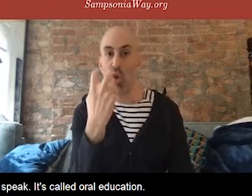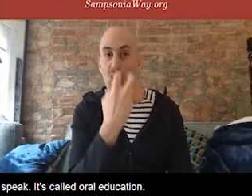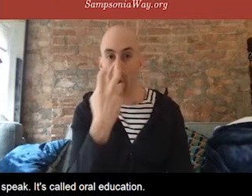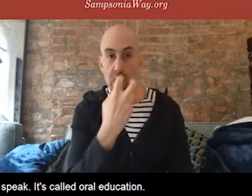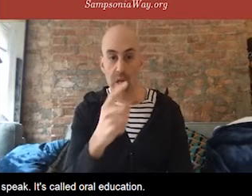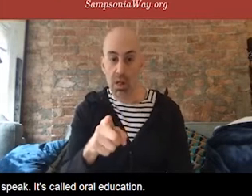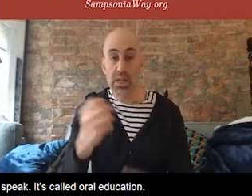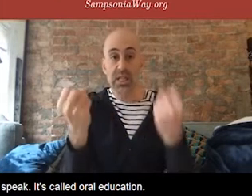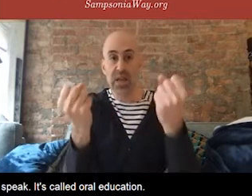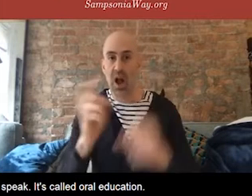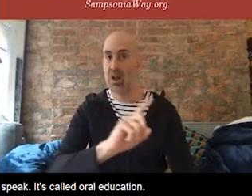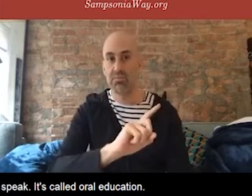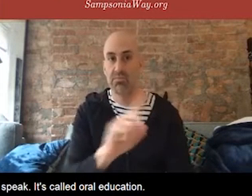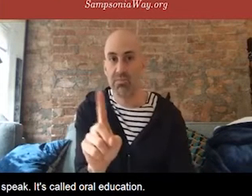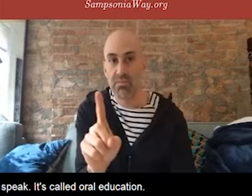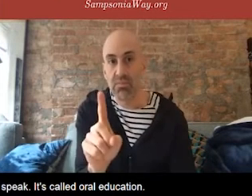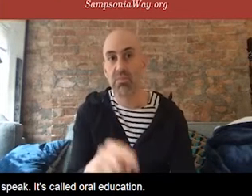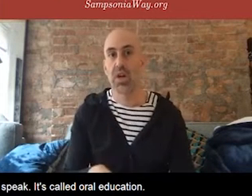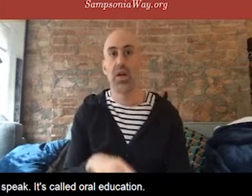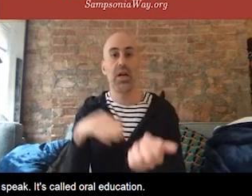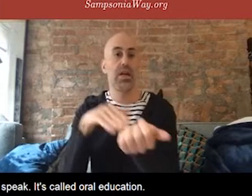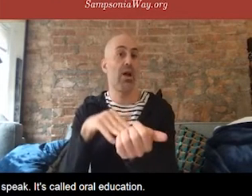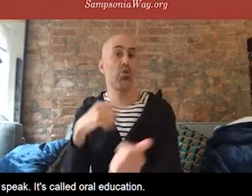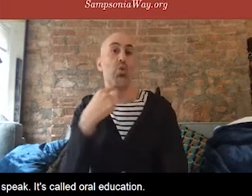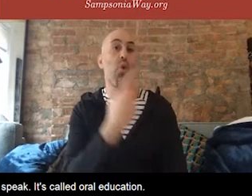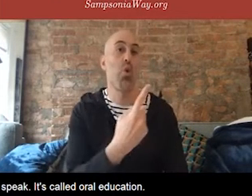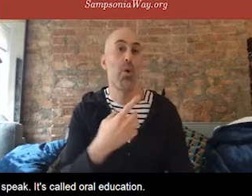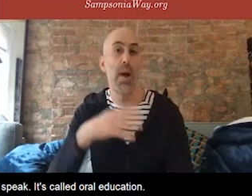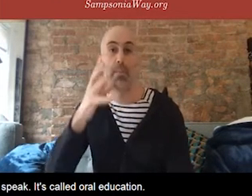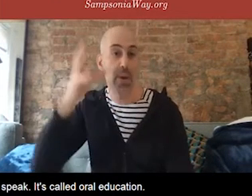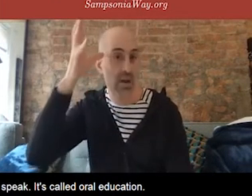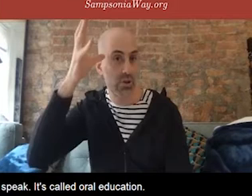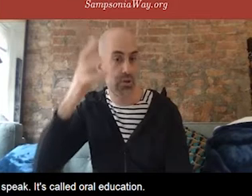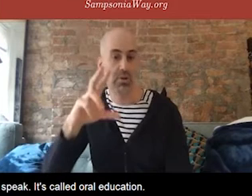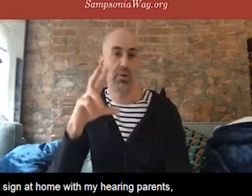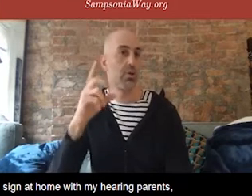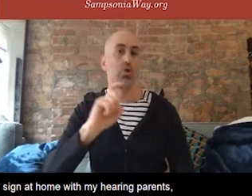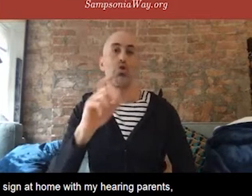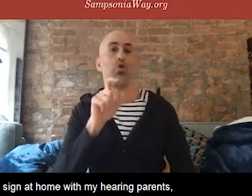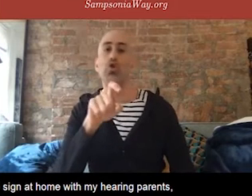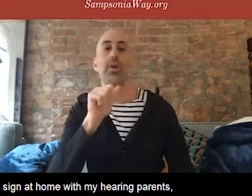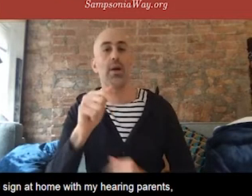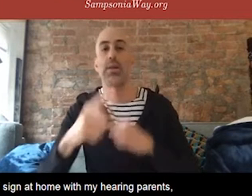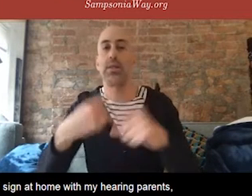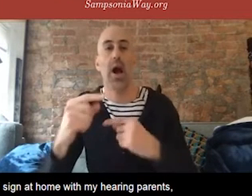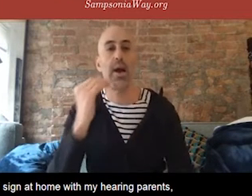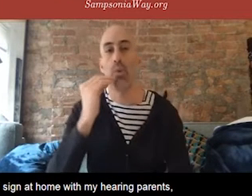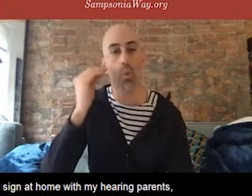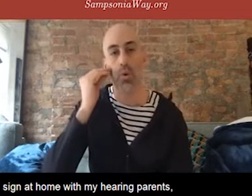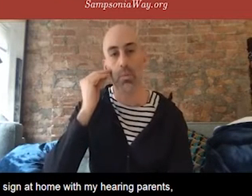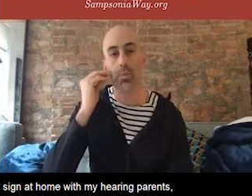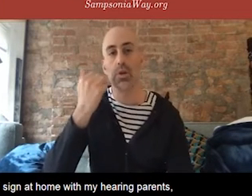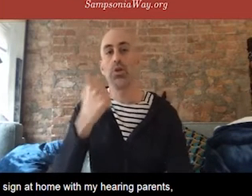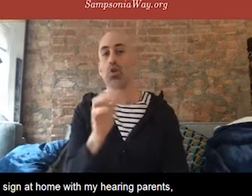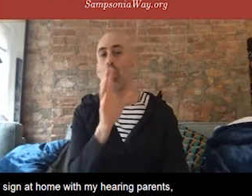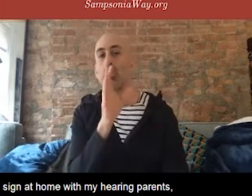you know, I was trained repeatedly, told that I had to speak. It's called an oral education. I was forbidden from